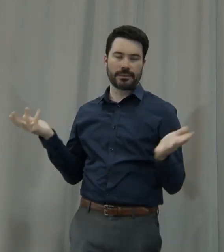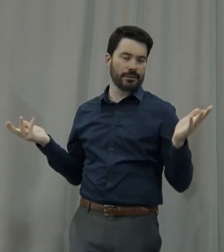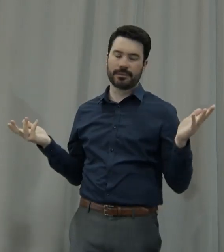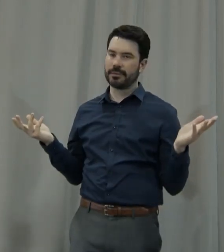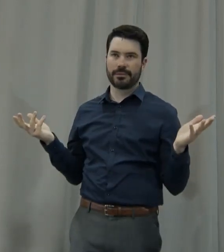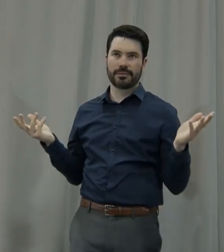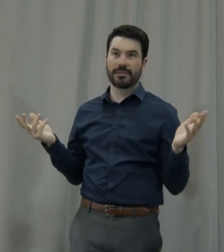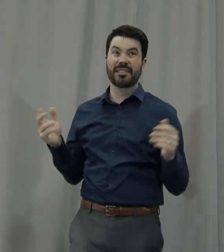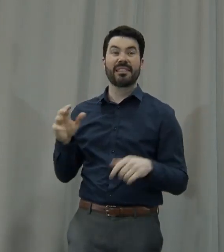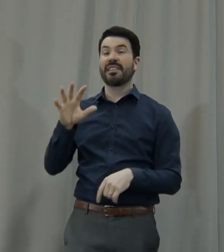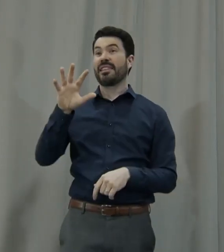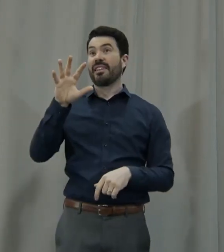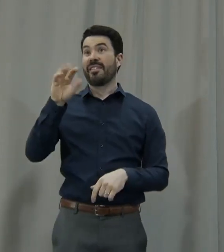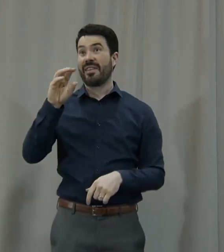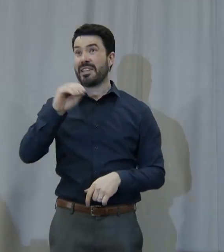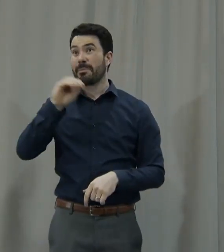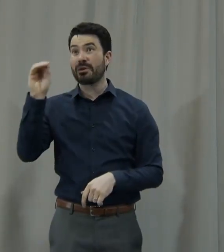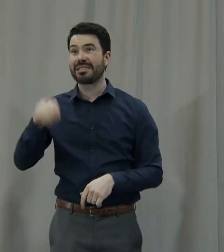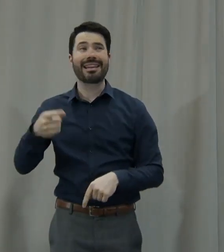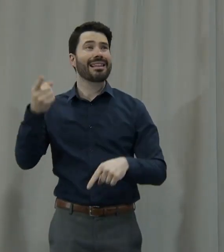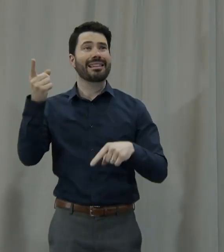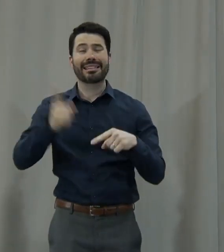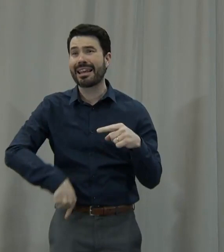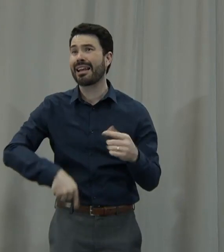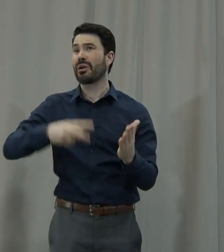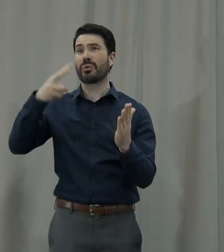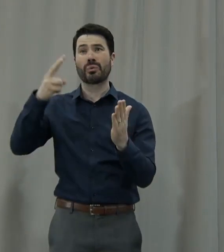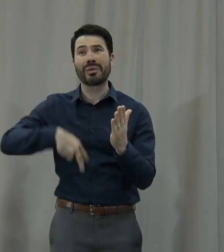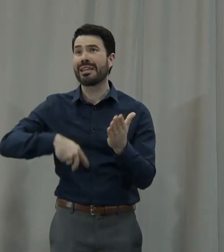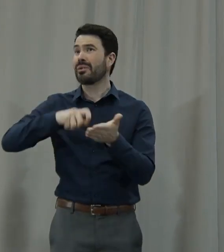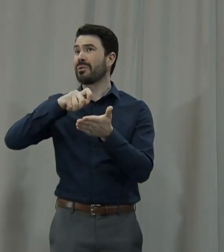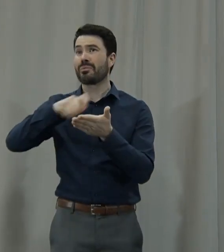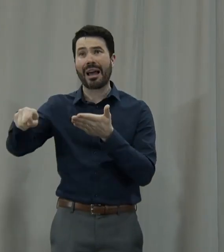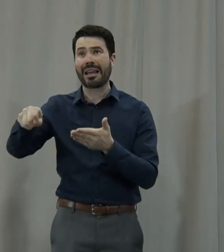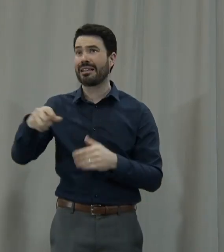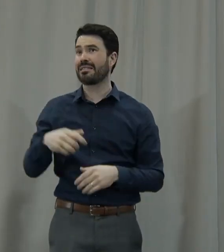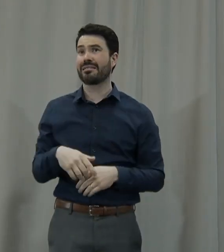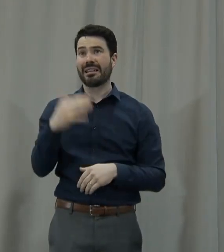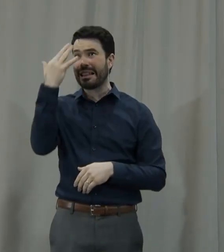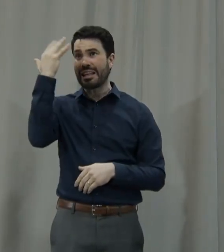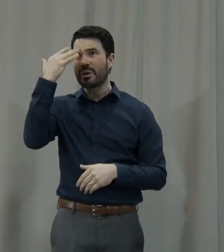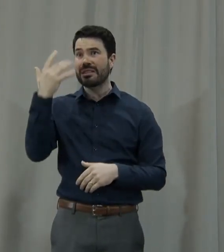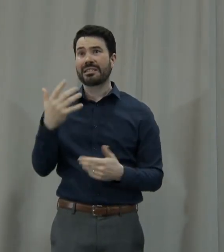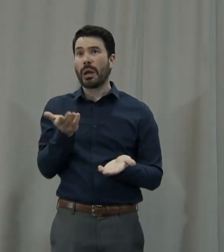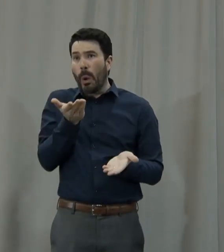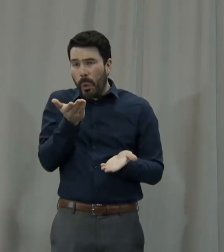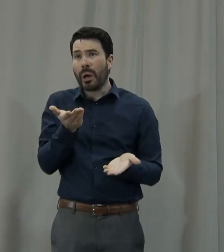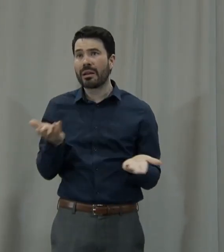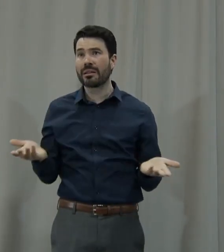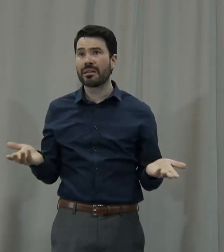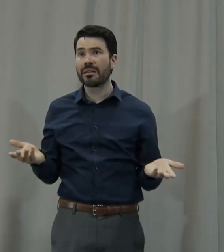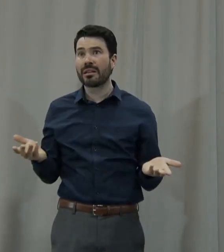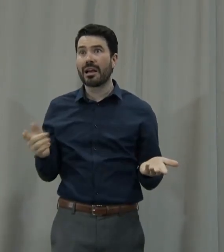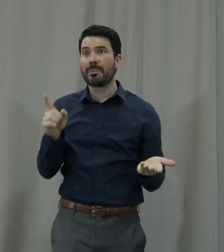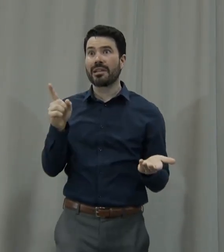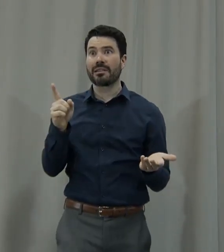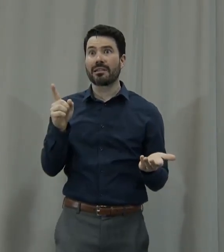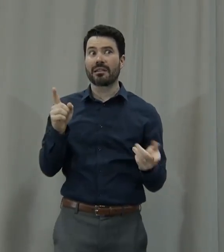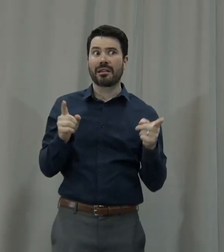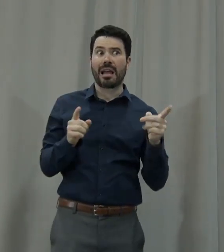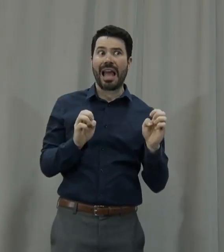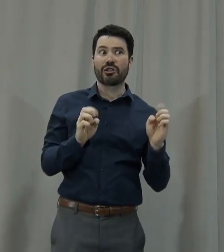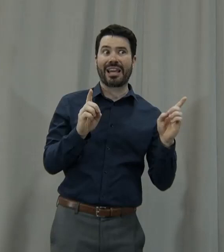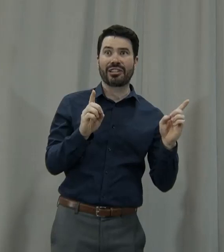Approximately 50% are functionally illiterate. I mean, if we want to connect our dots, right? We understand how our